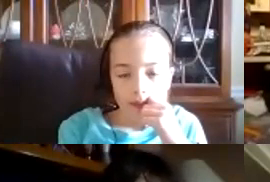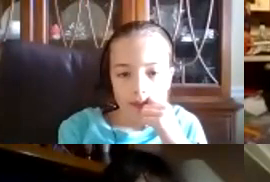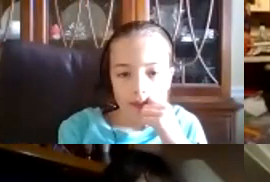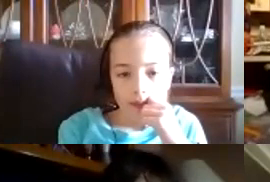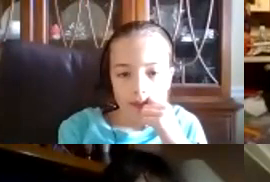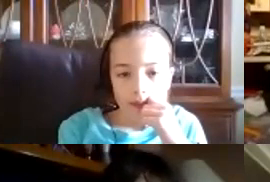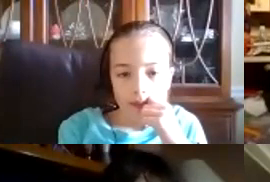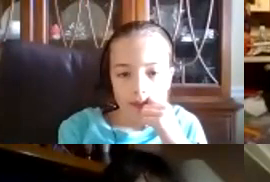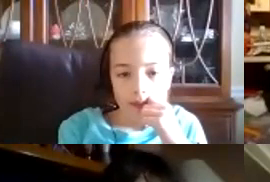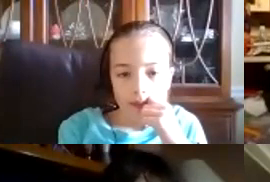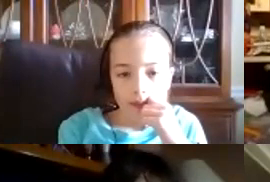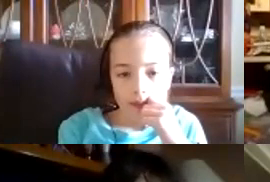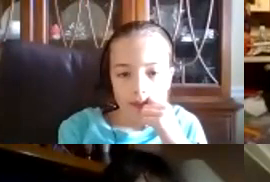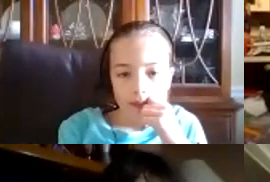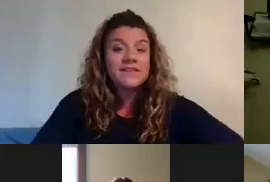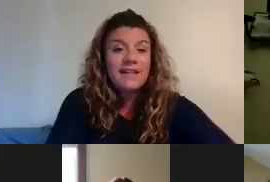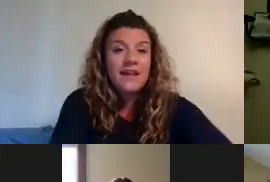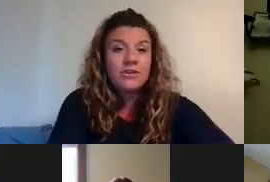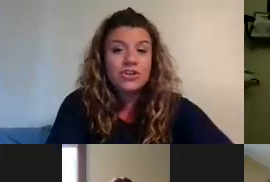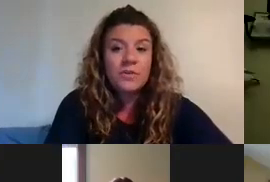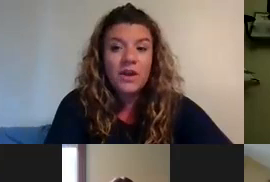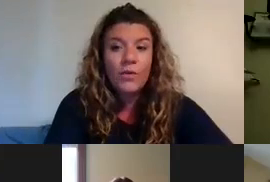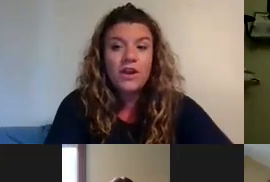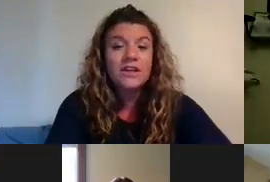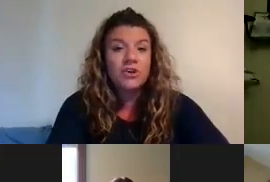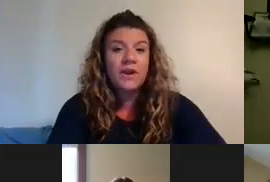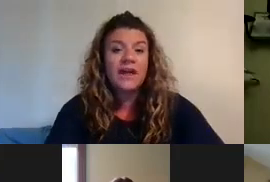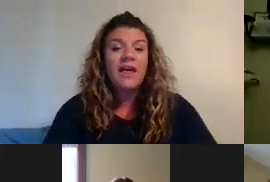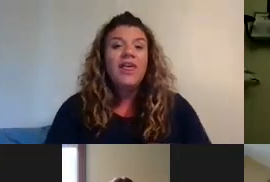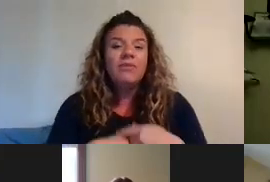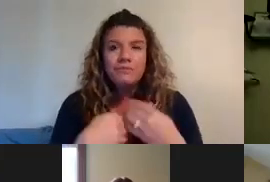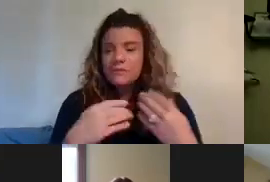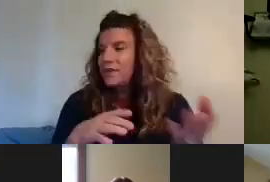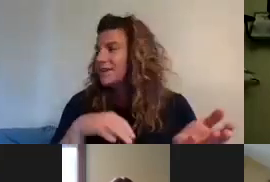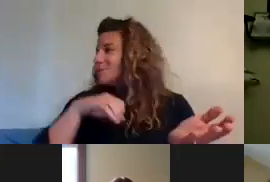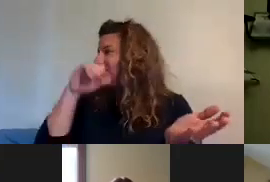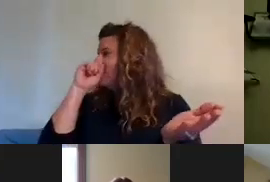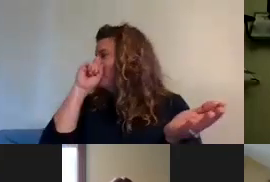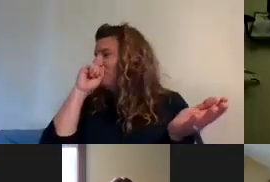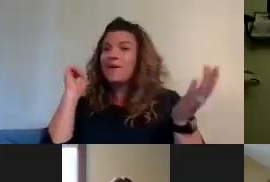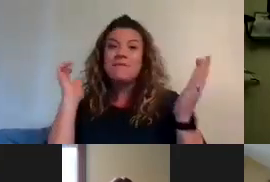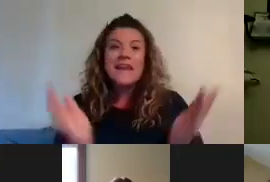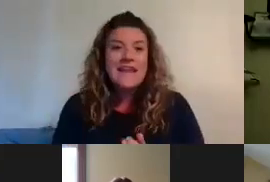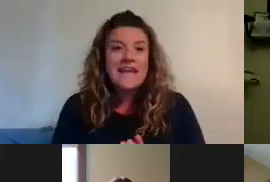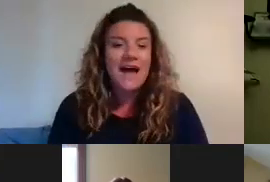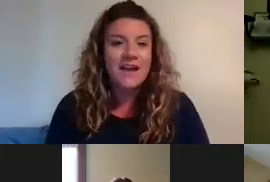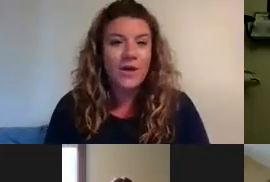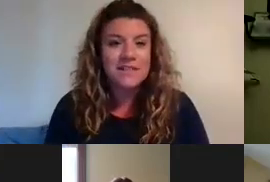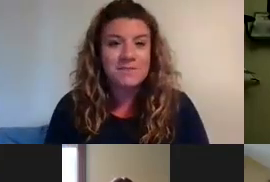is not what we're doing. When we think about sign language interpreting, we are interpreting excuse me, the meaning behind what is being